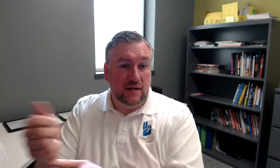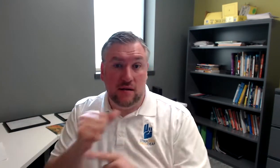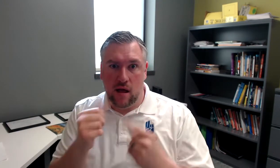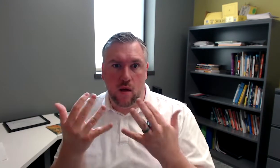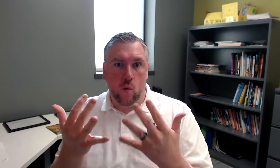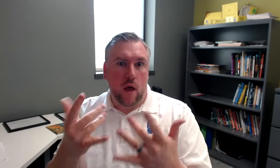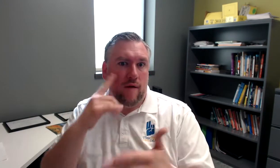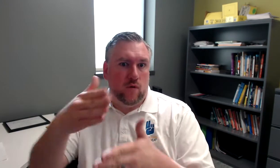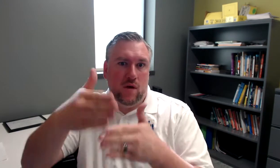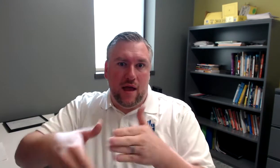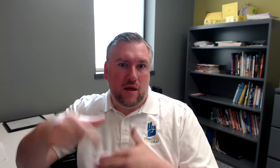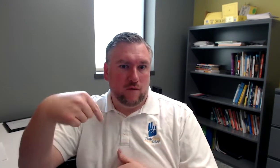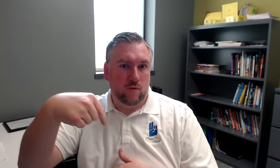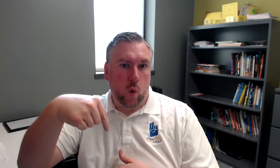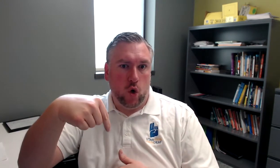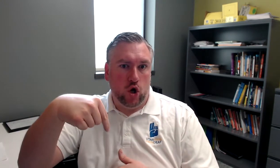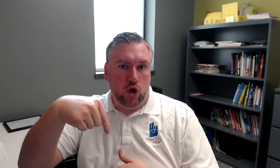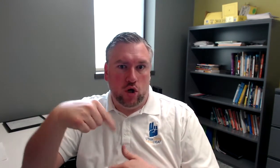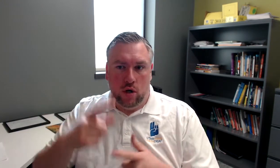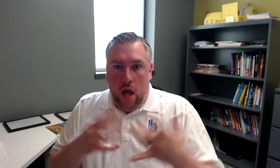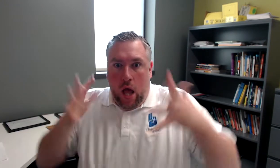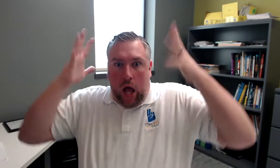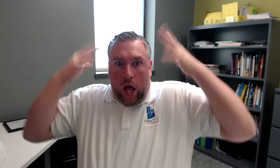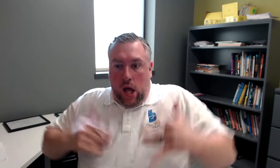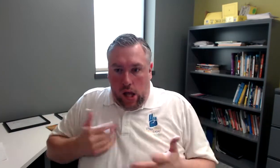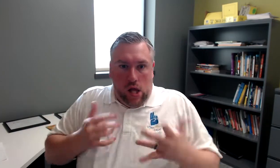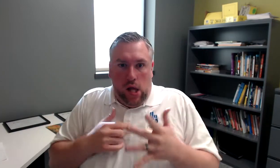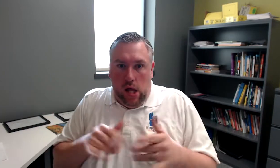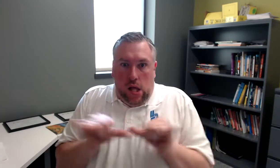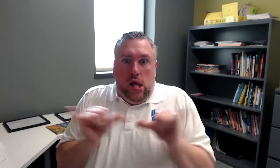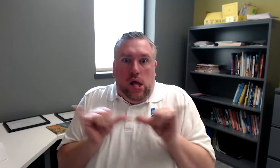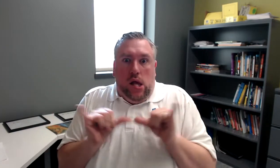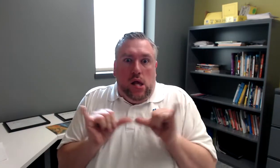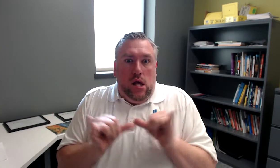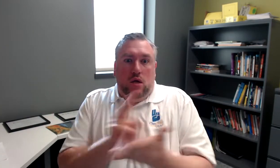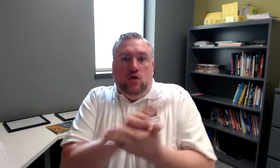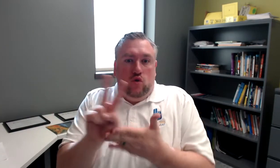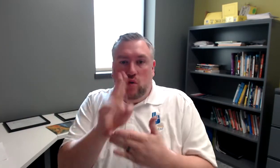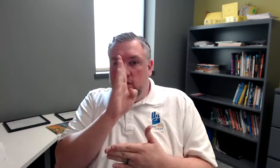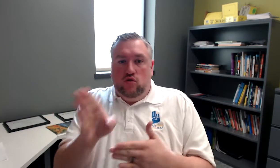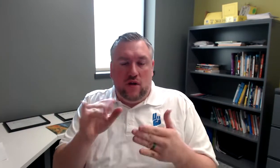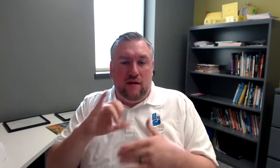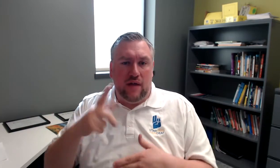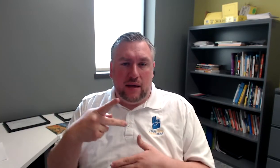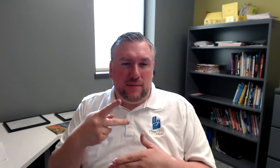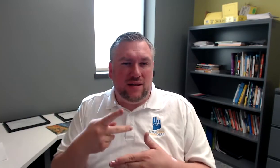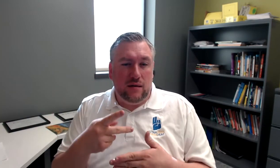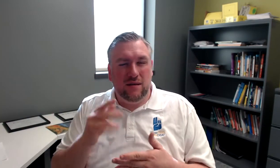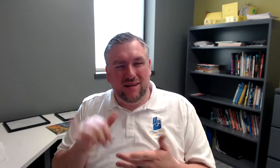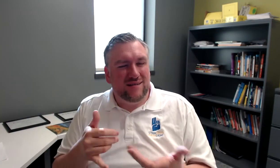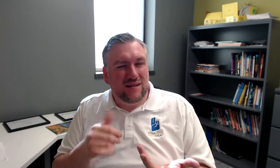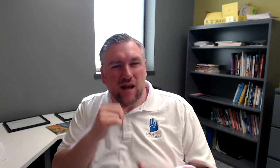with students, and so you're not going to be waiting till the end of the quarter to work on things and have 2 weeks straight of IEP